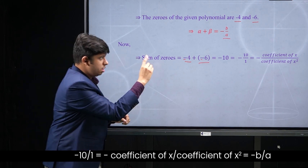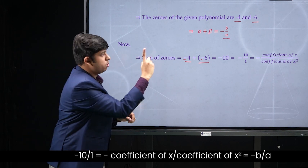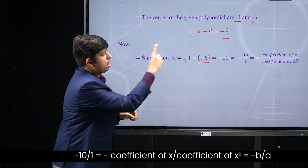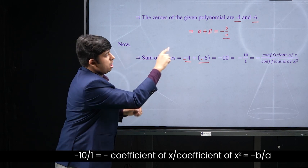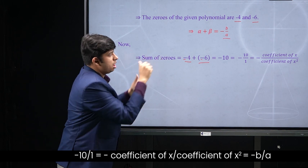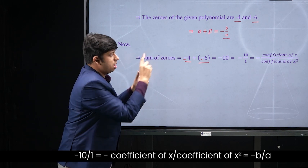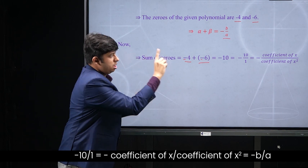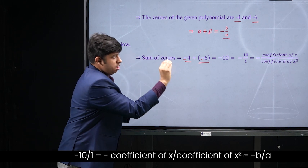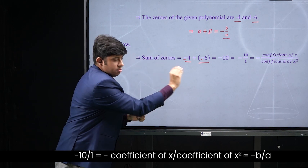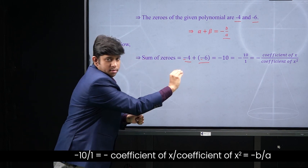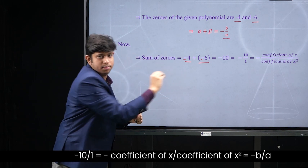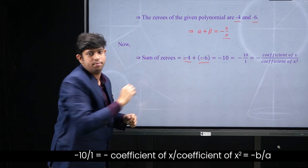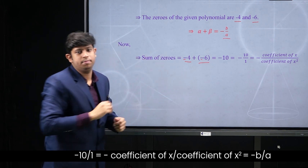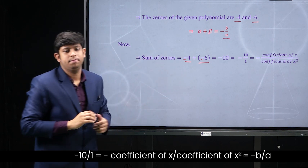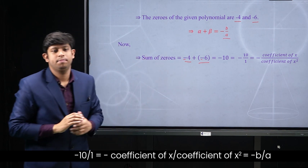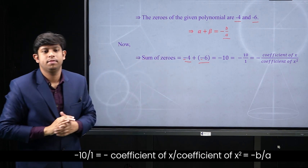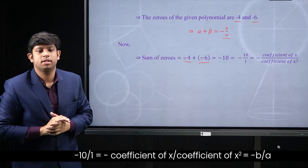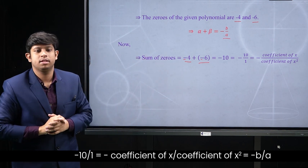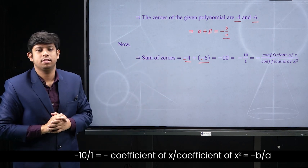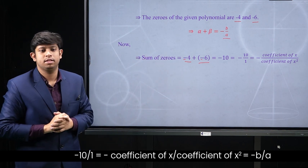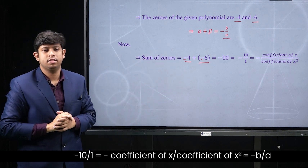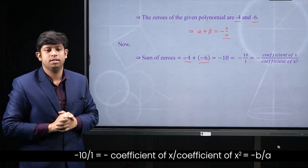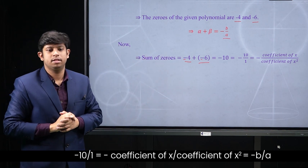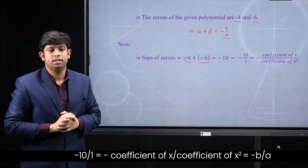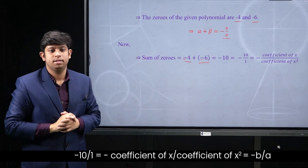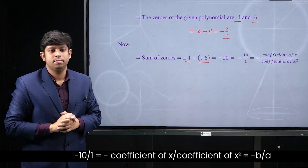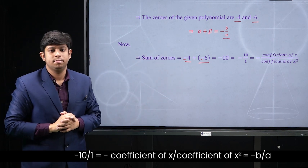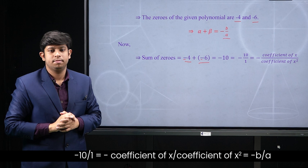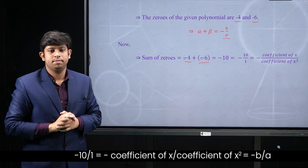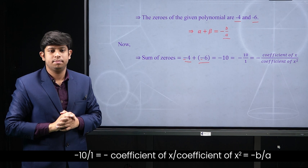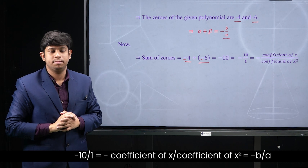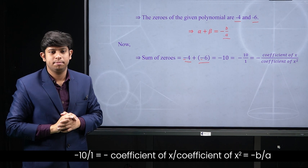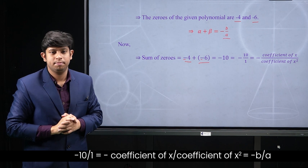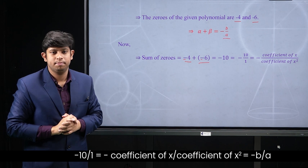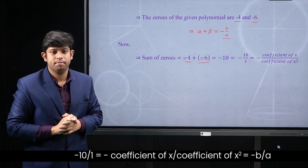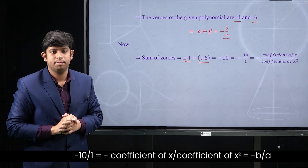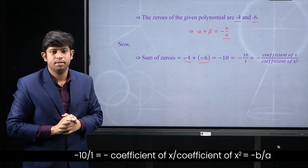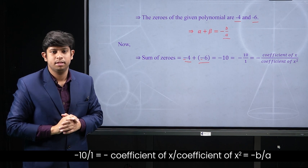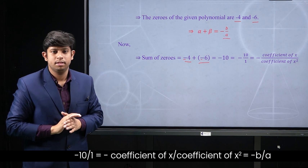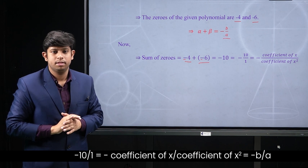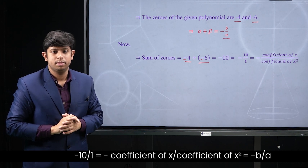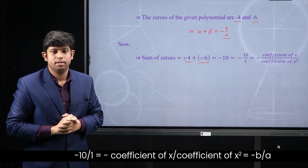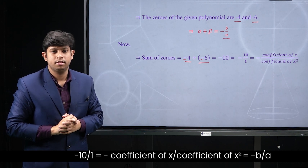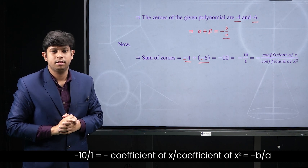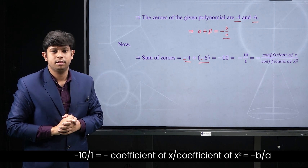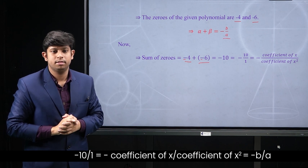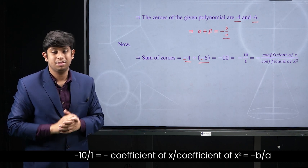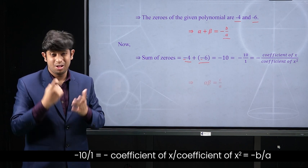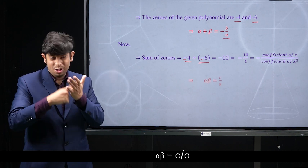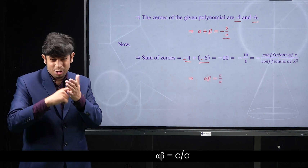Minus 10 by 1, which is equal to minus coefficient of x by coefficient of x square, which is equal to minus b by a. Alpha